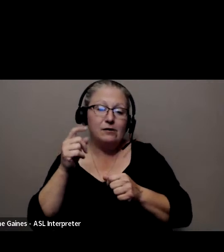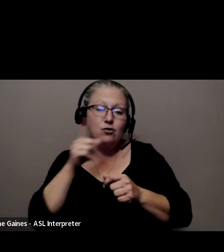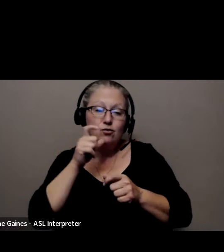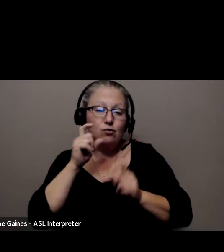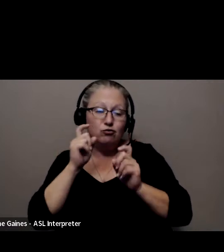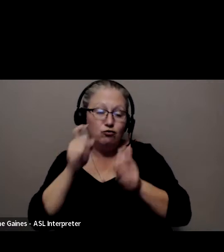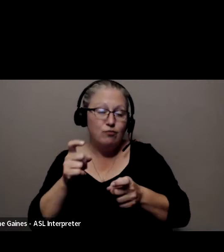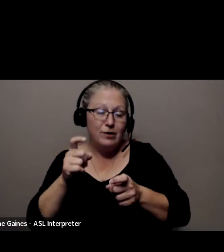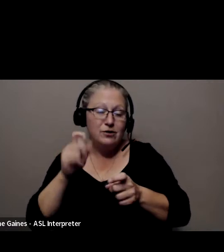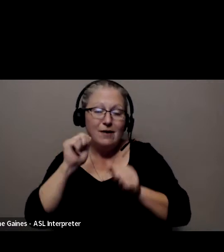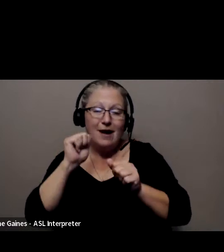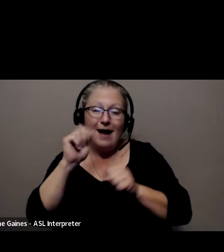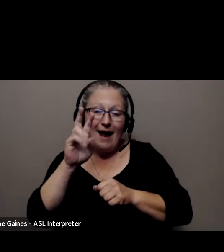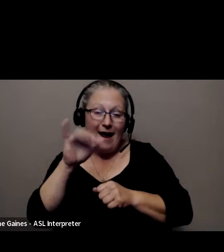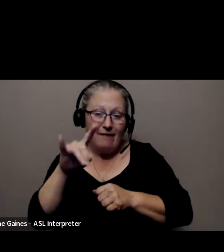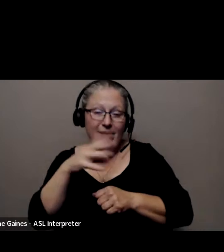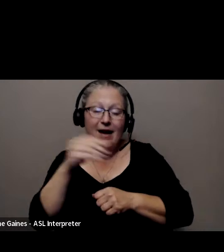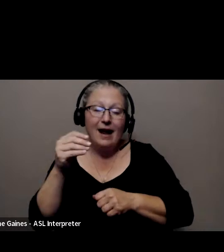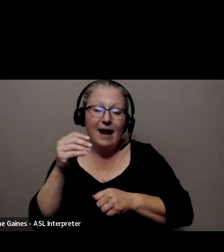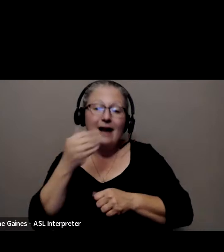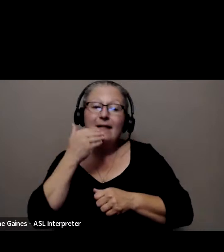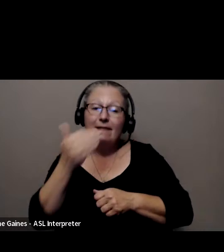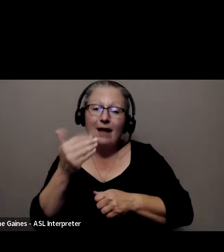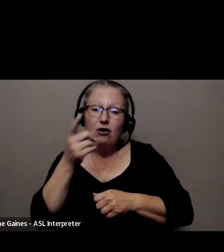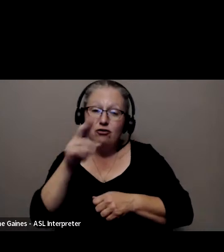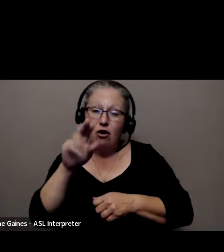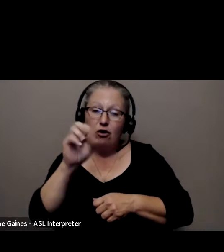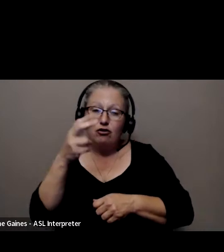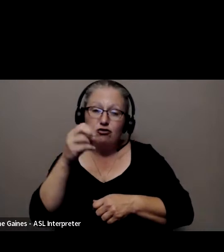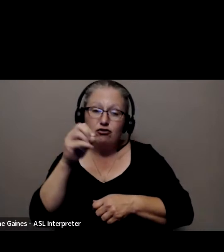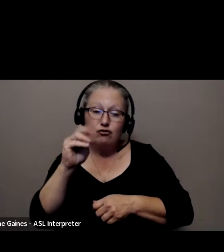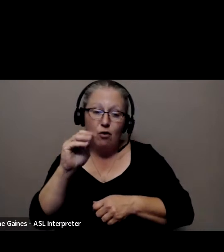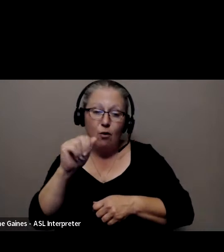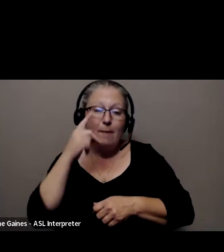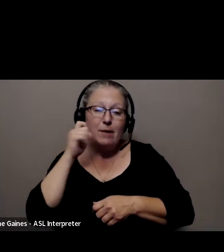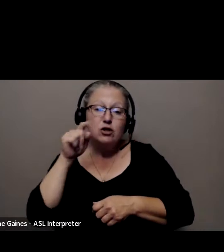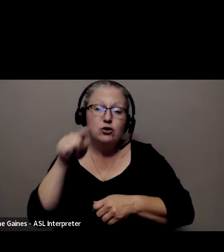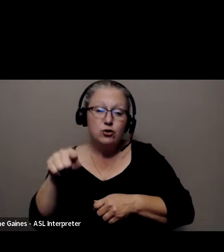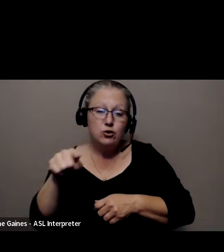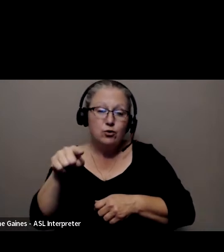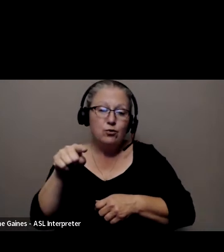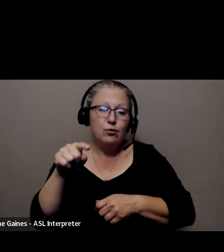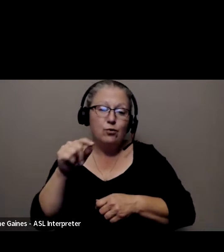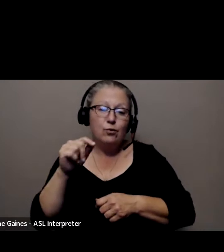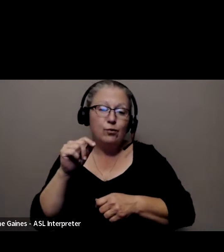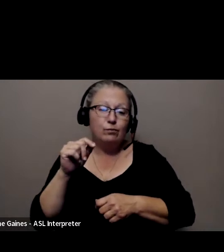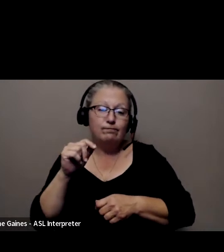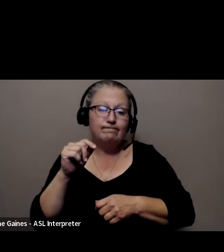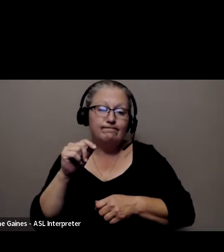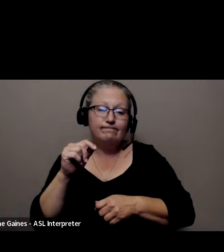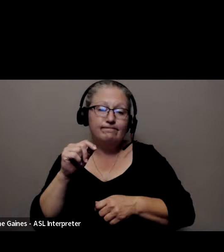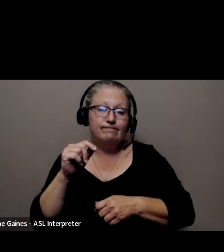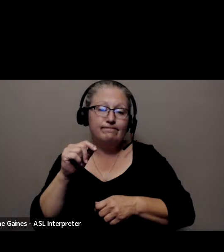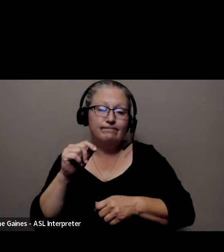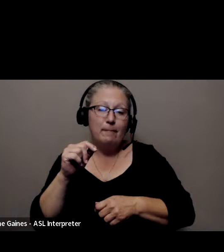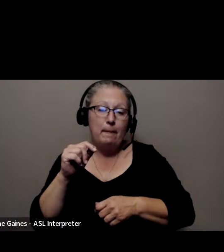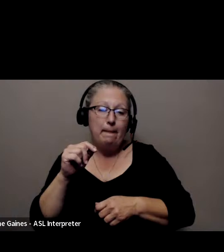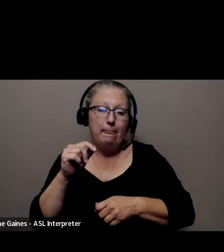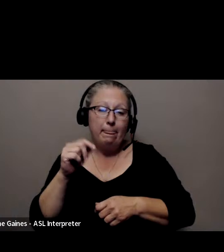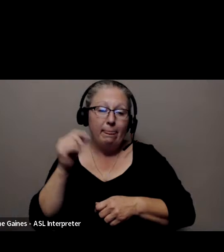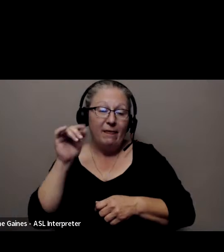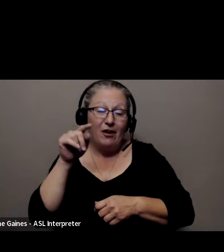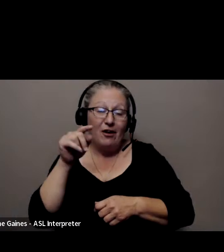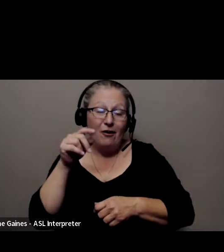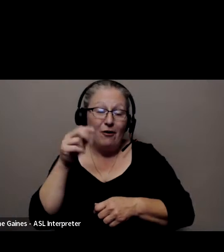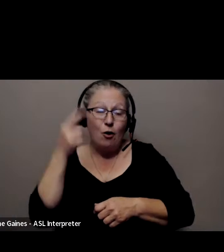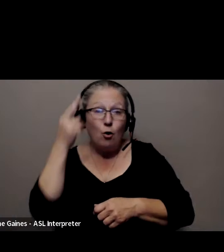to AVID. And I also want to thank you, Dr. Showman, because you are the reason why